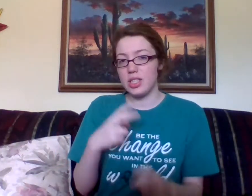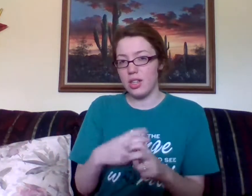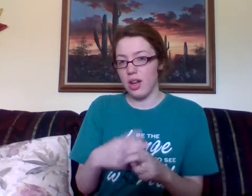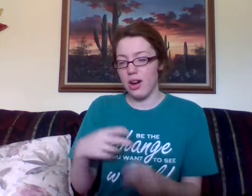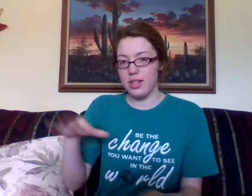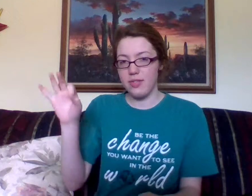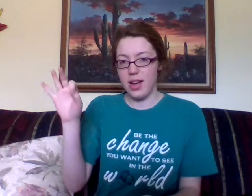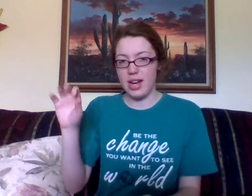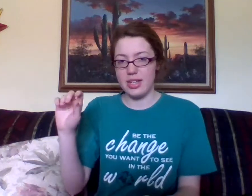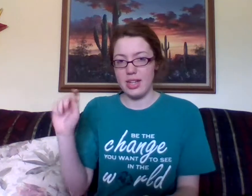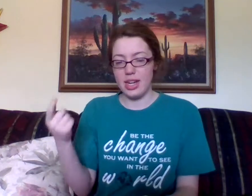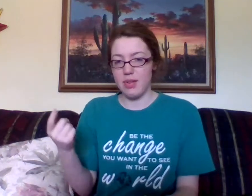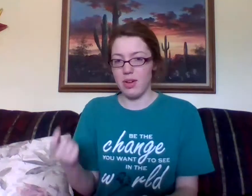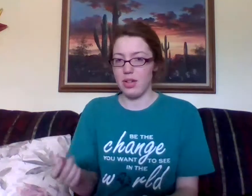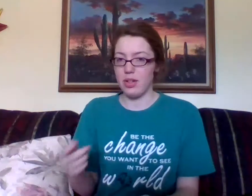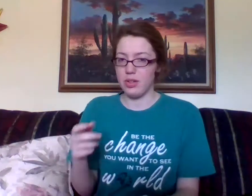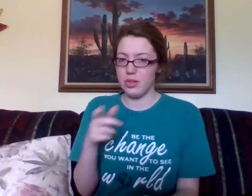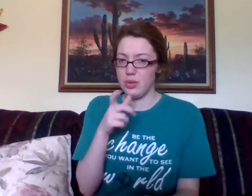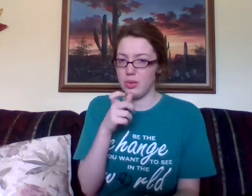It's hard to find anyone who